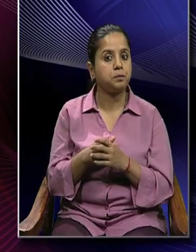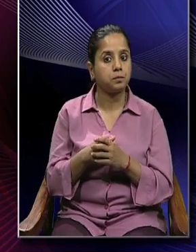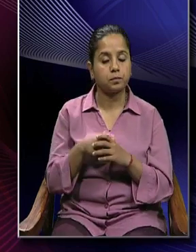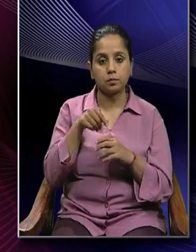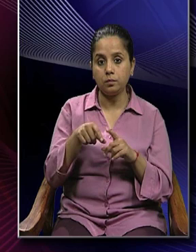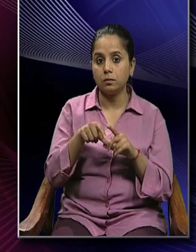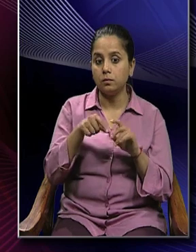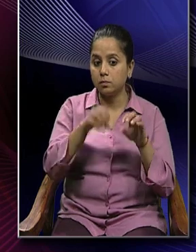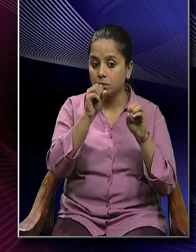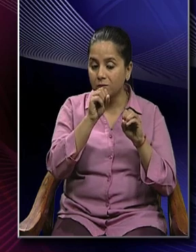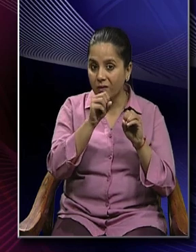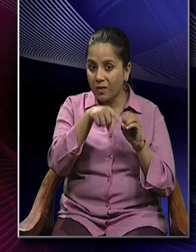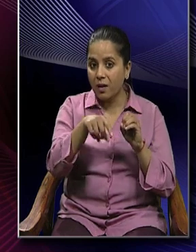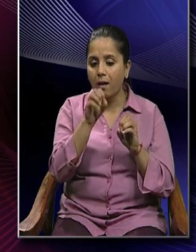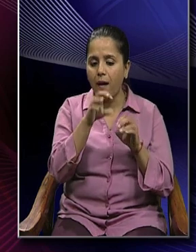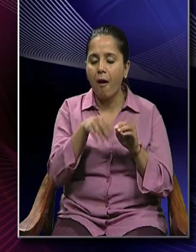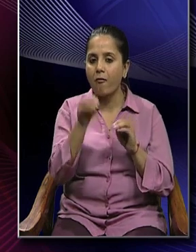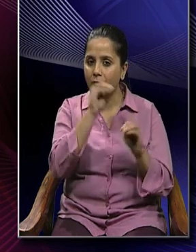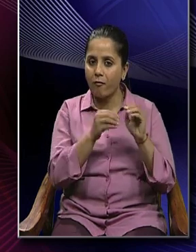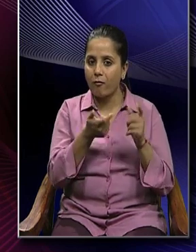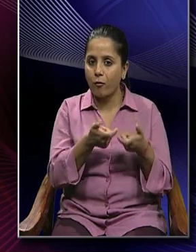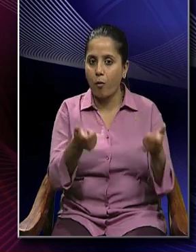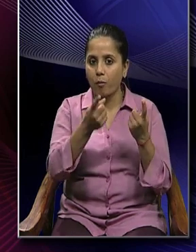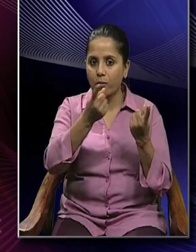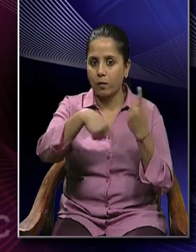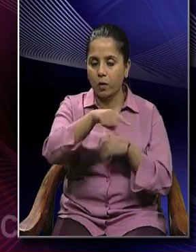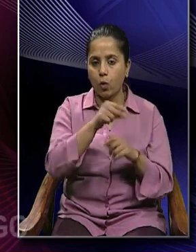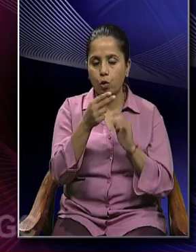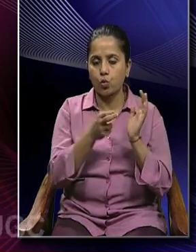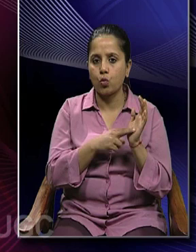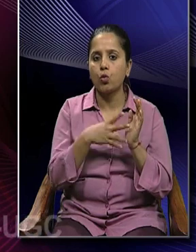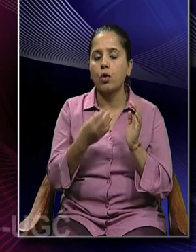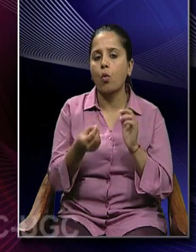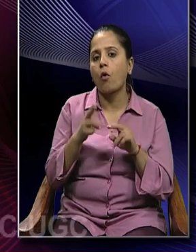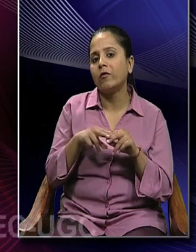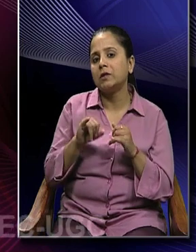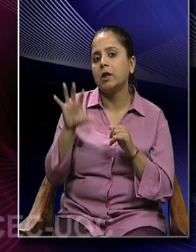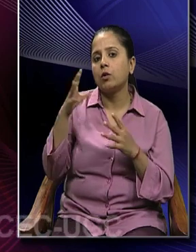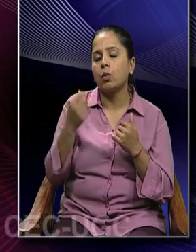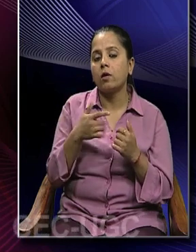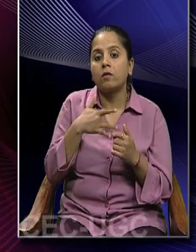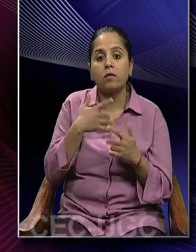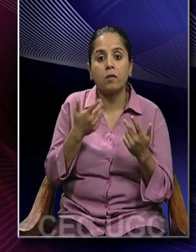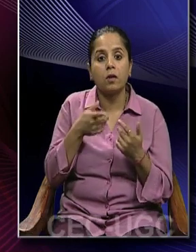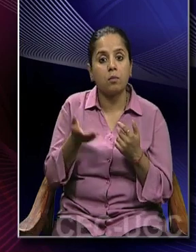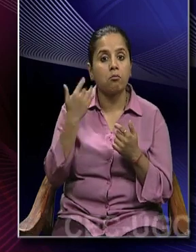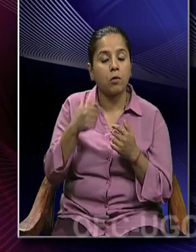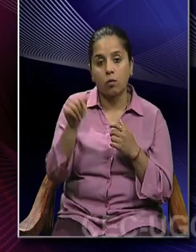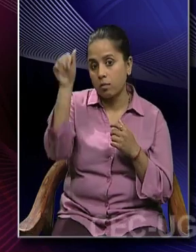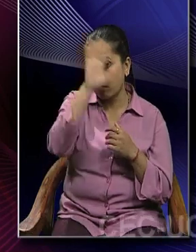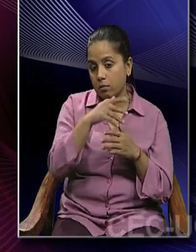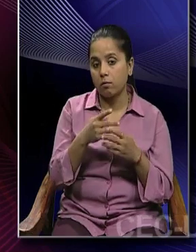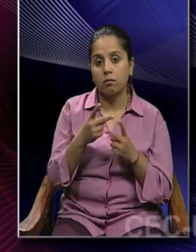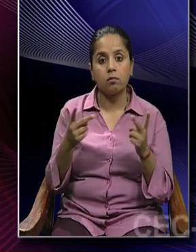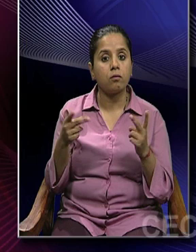the drafting committee wanted to communicate it as a union of states, in the sense that India was to be